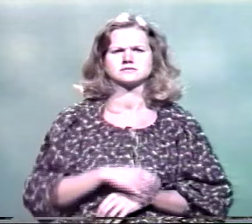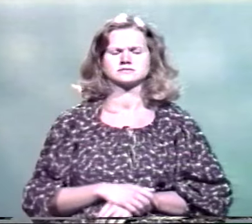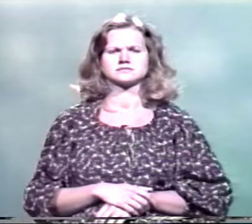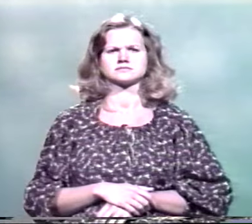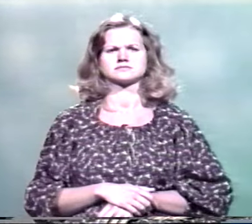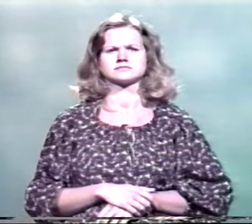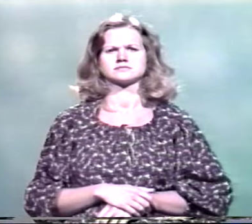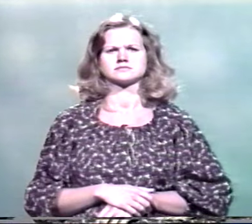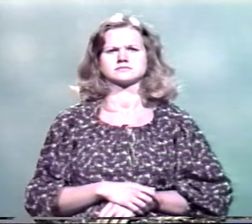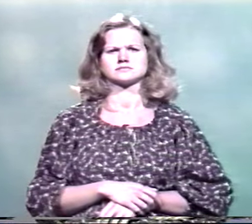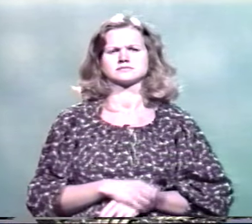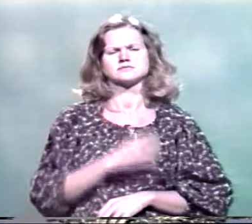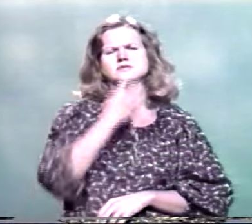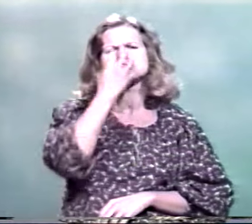to yell or holler,